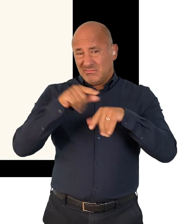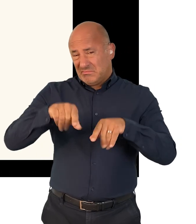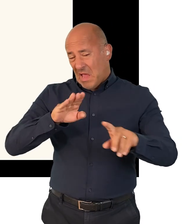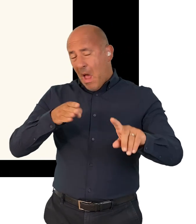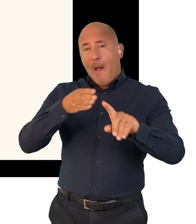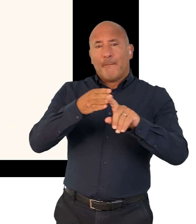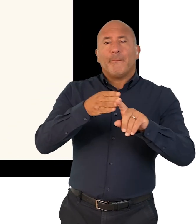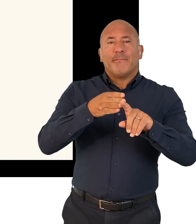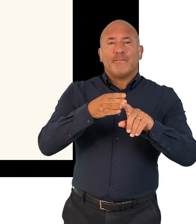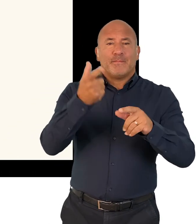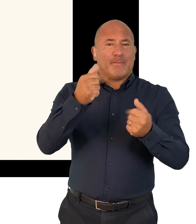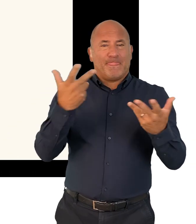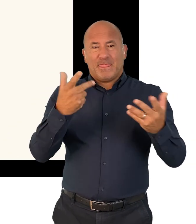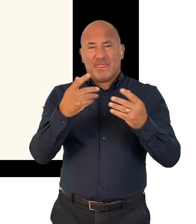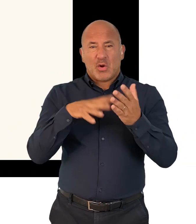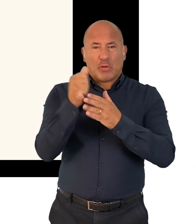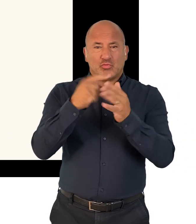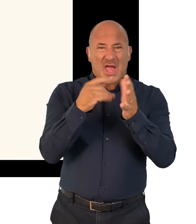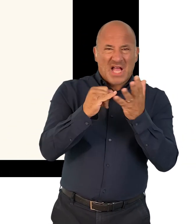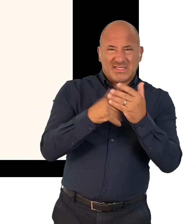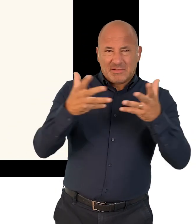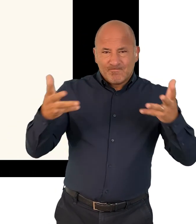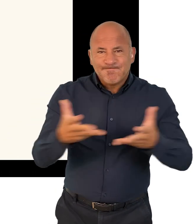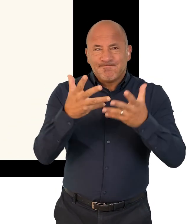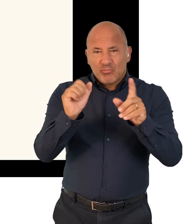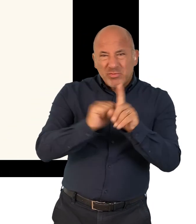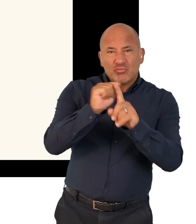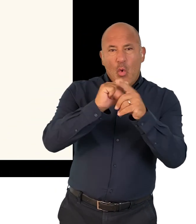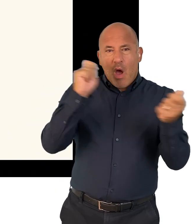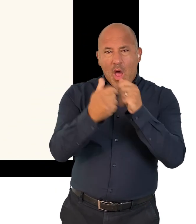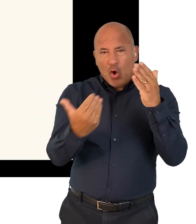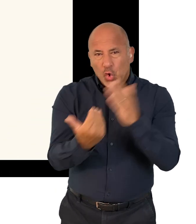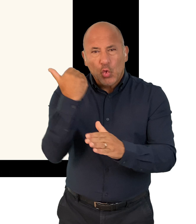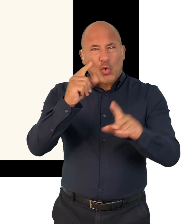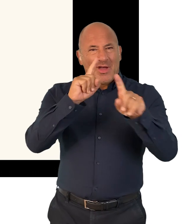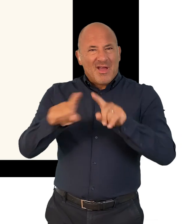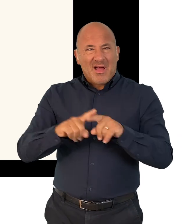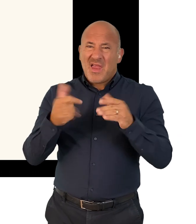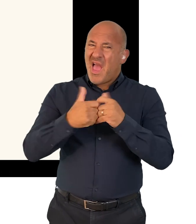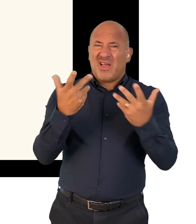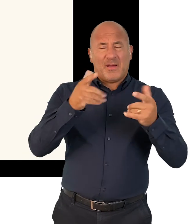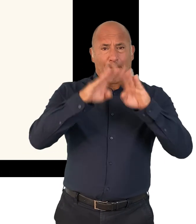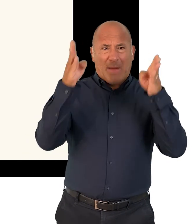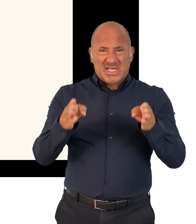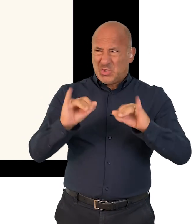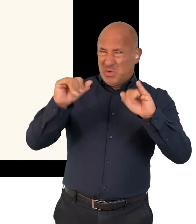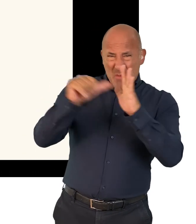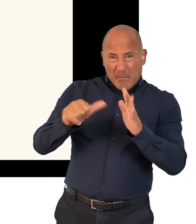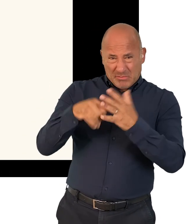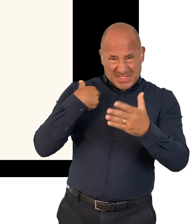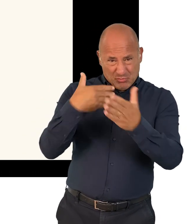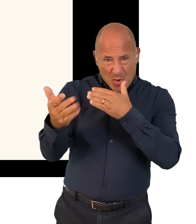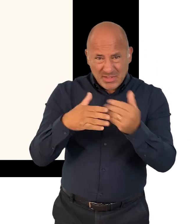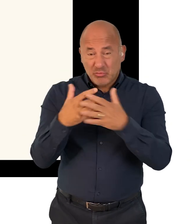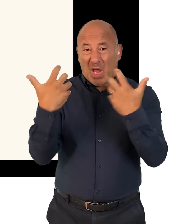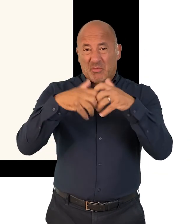The fund aims to revitalise, restore, retrofit or renew cultural assets, including addressing urgent problems with